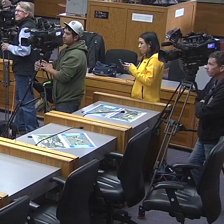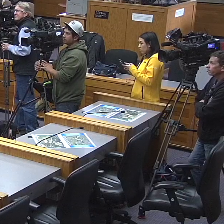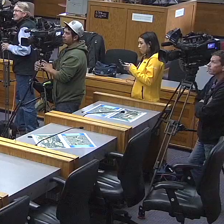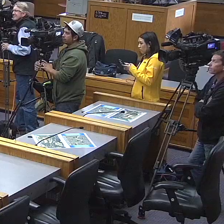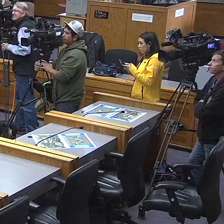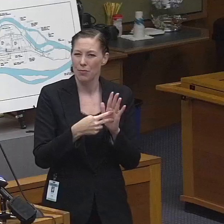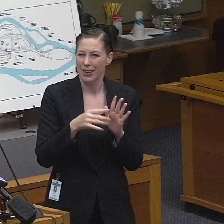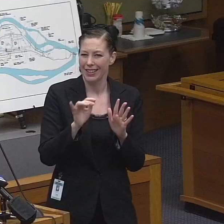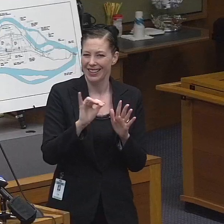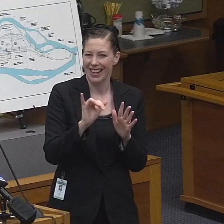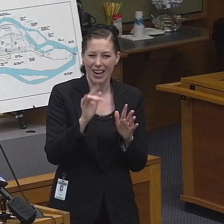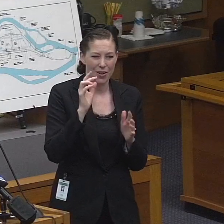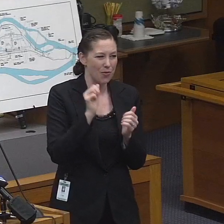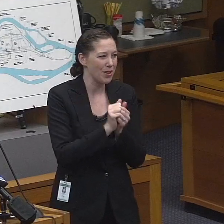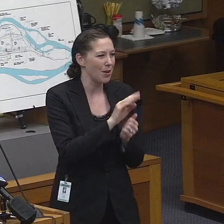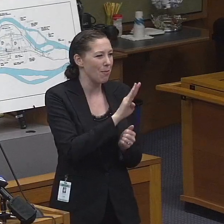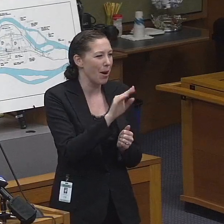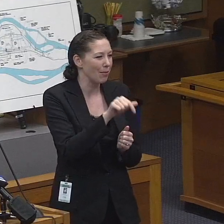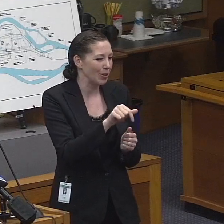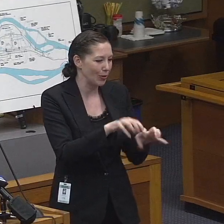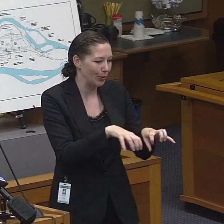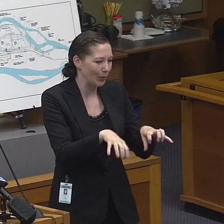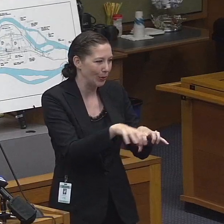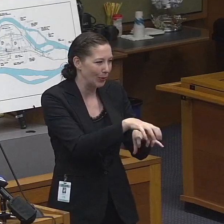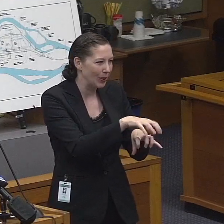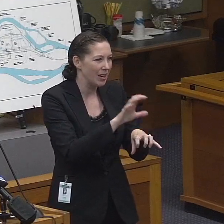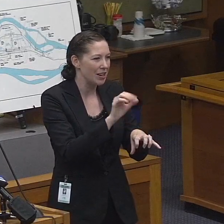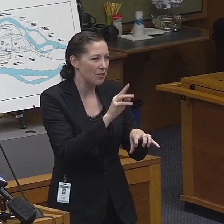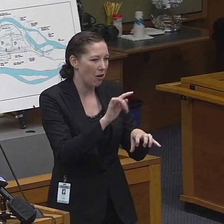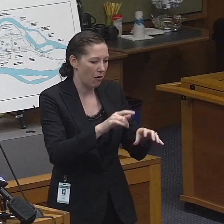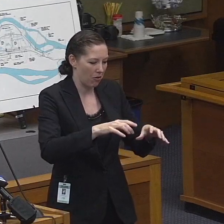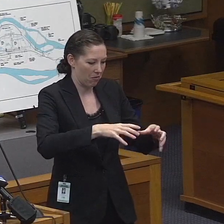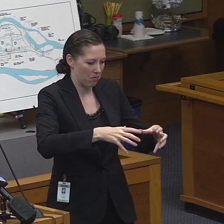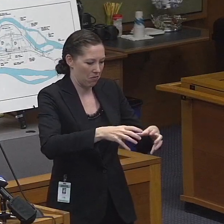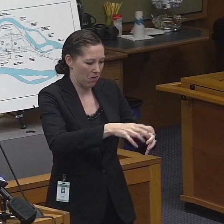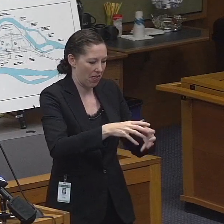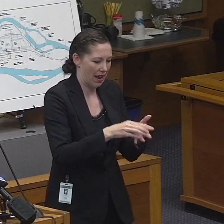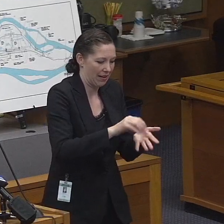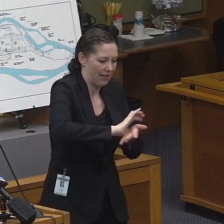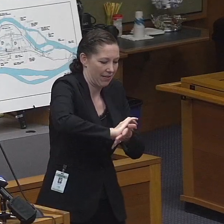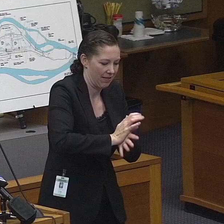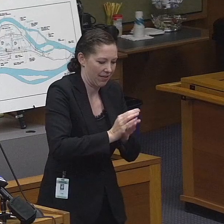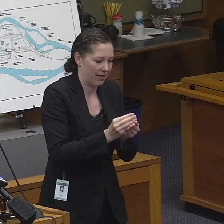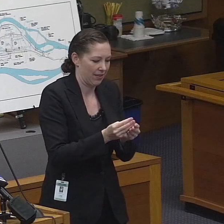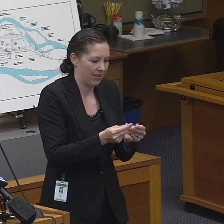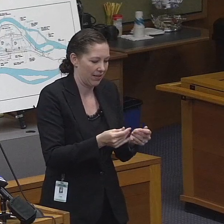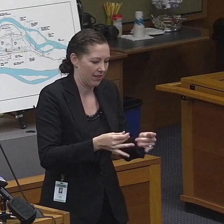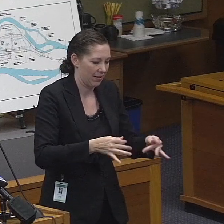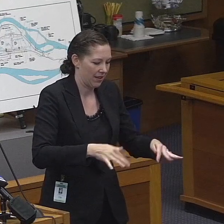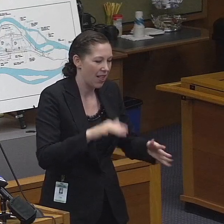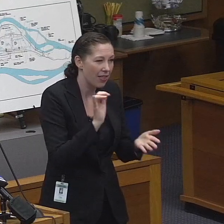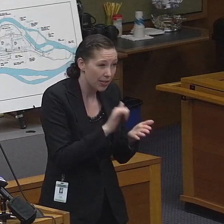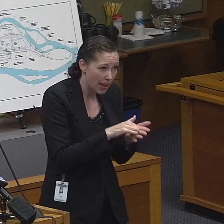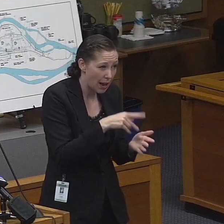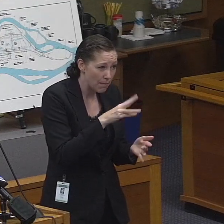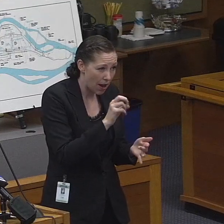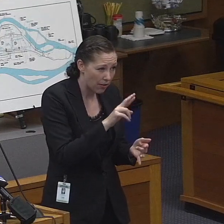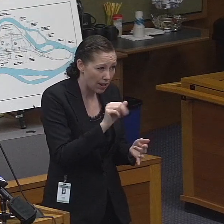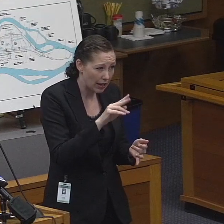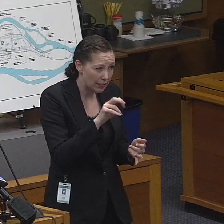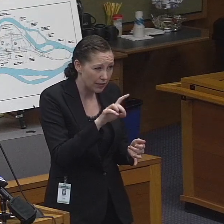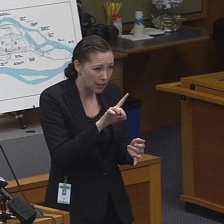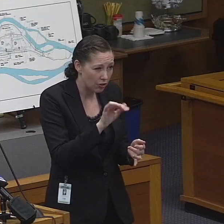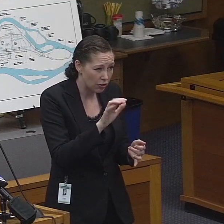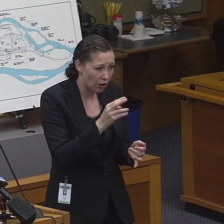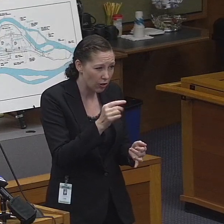right. Yeah, if you were to take a briquette and just smash it into dust, that's essentially what powdered activated carbon looks and feels like. How